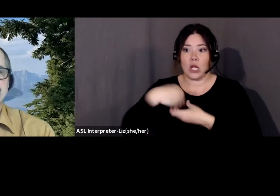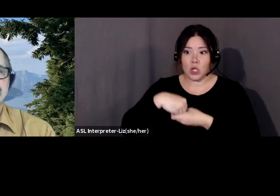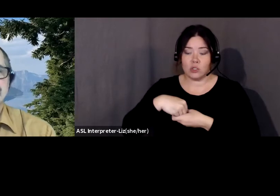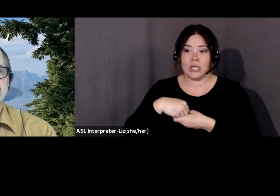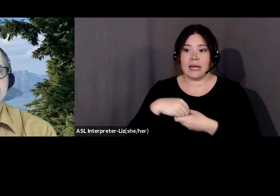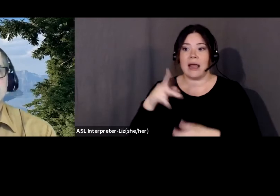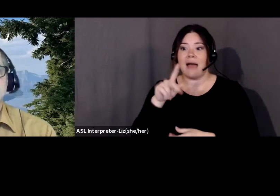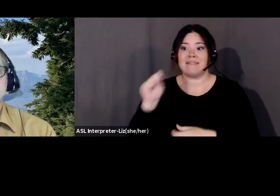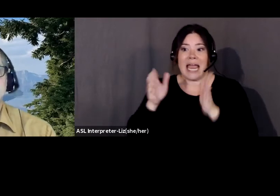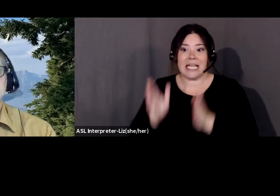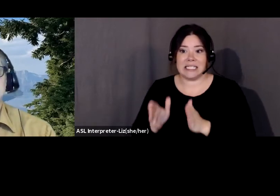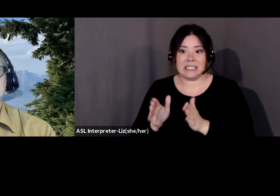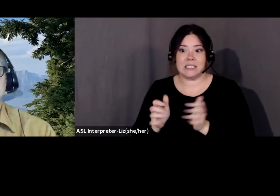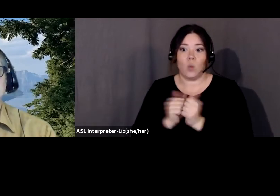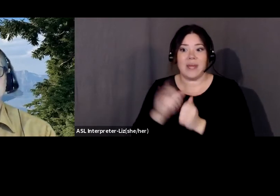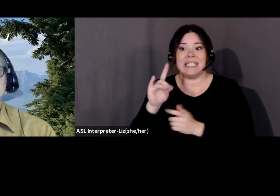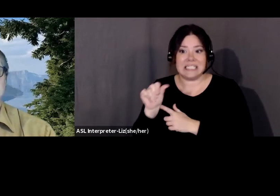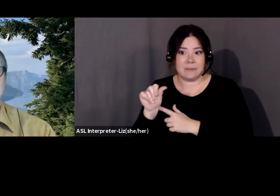into mainstream of society.